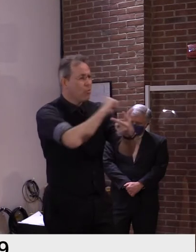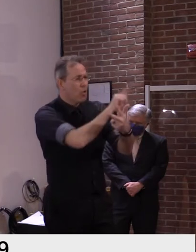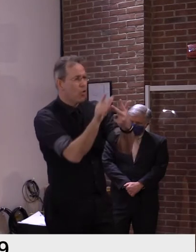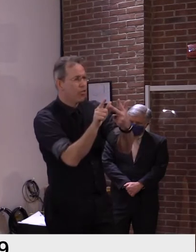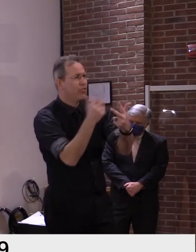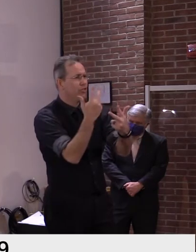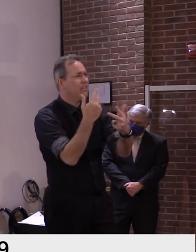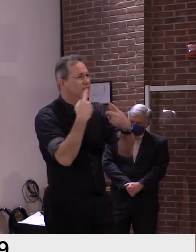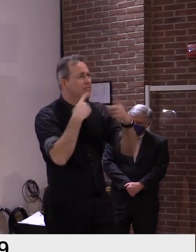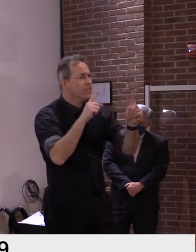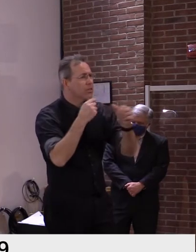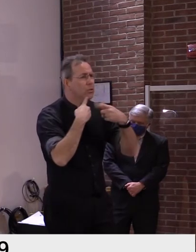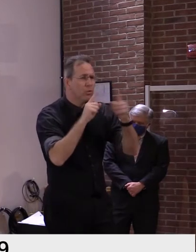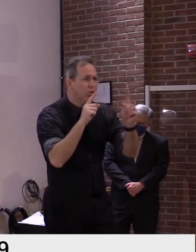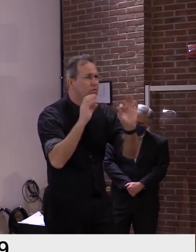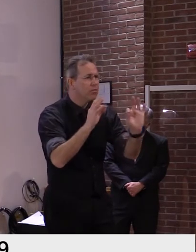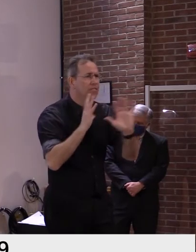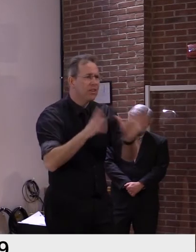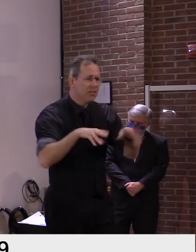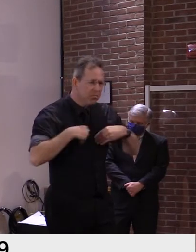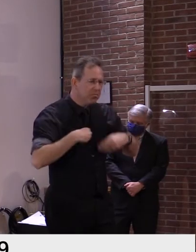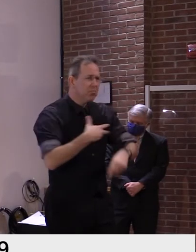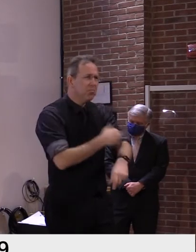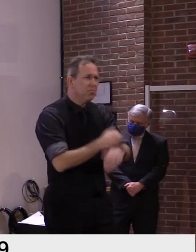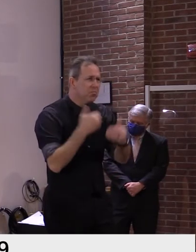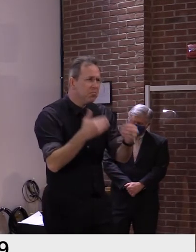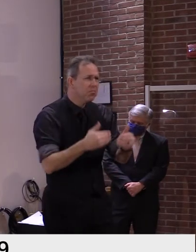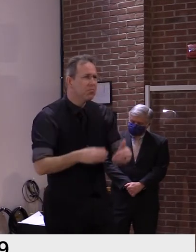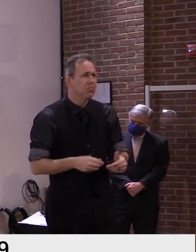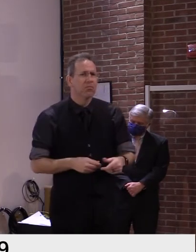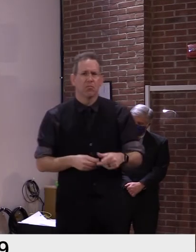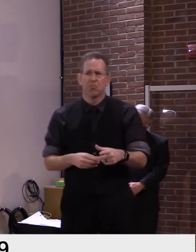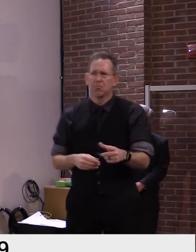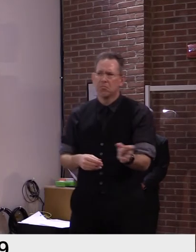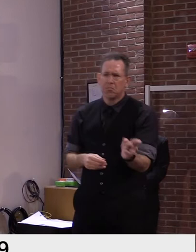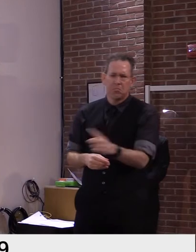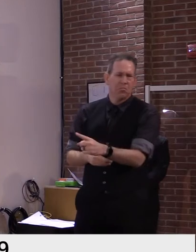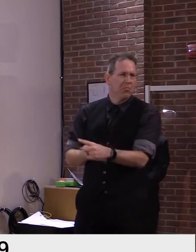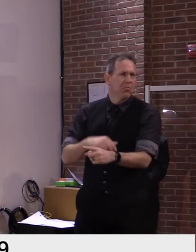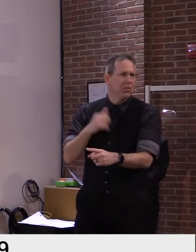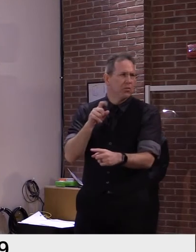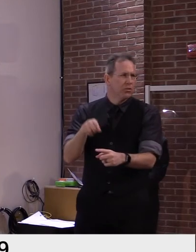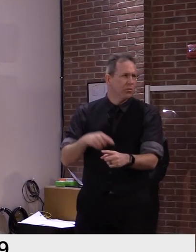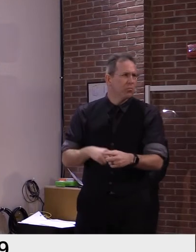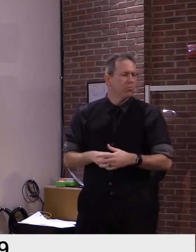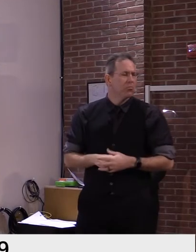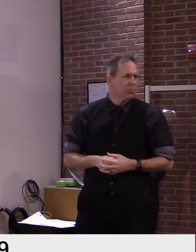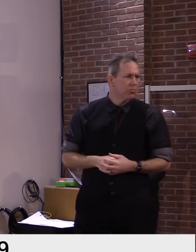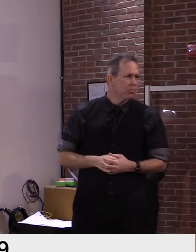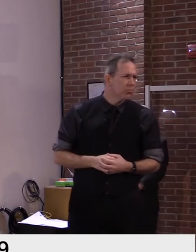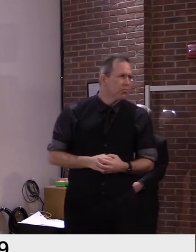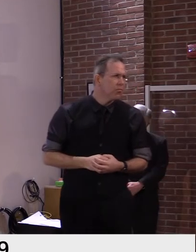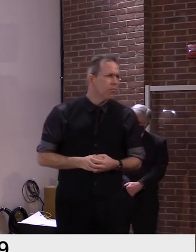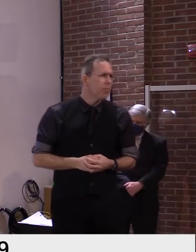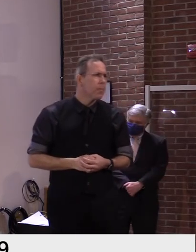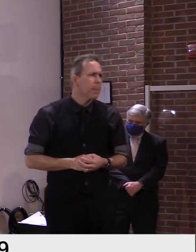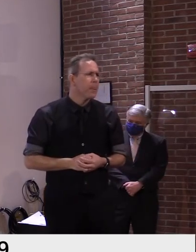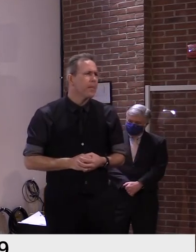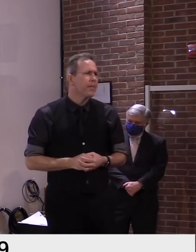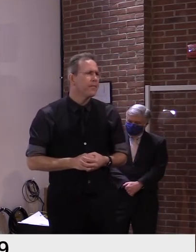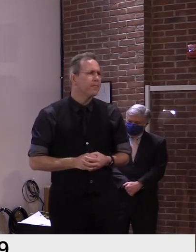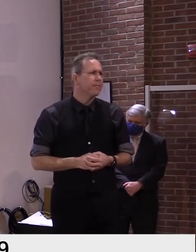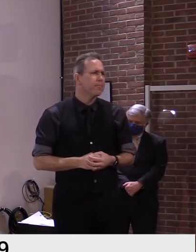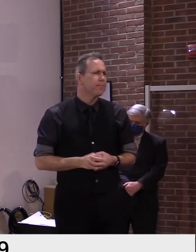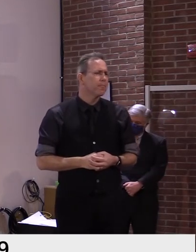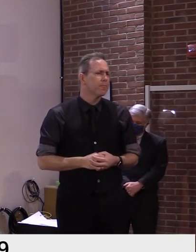Okay, great. A real other quick question. At the rate we're going, I know this question has been answered in the past, but I don't know if it's